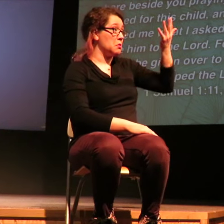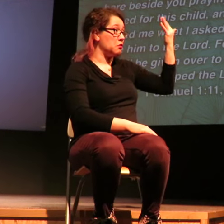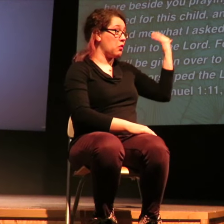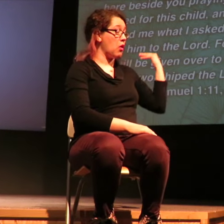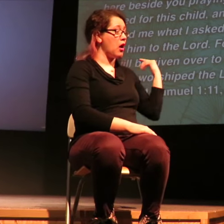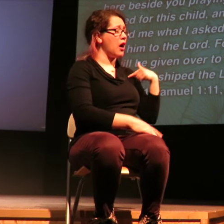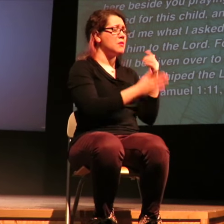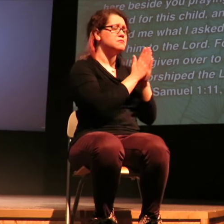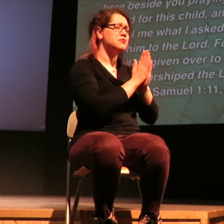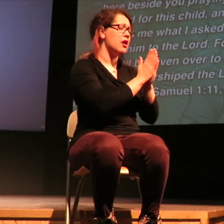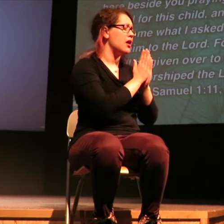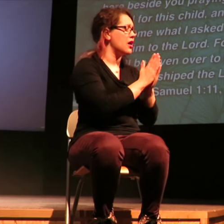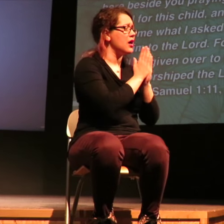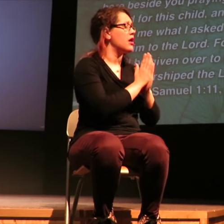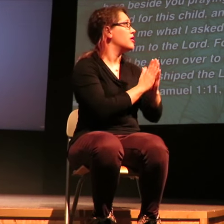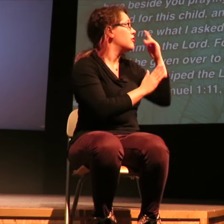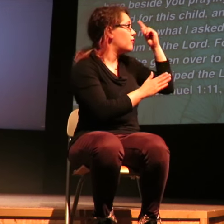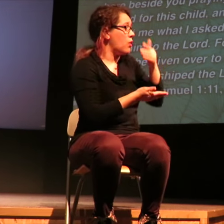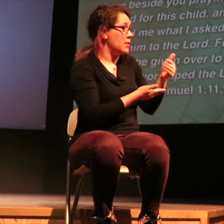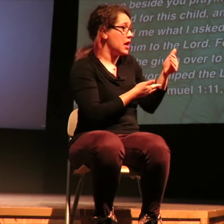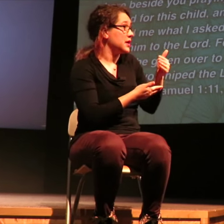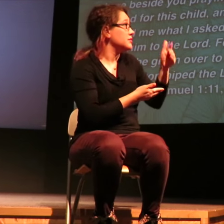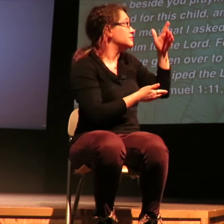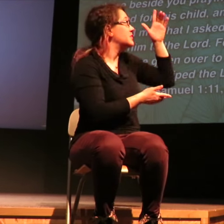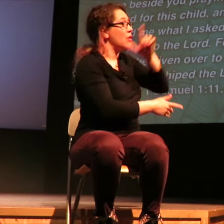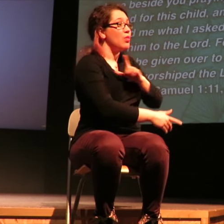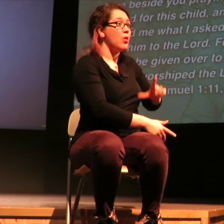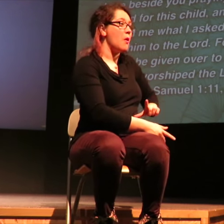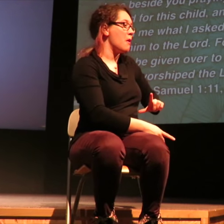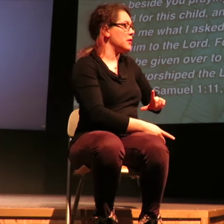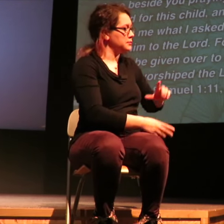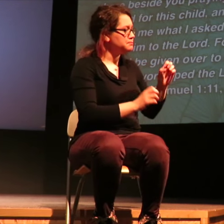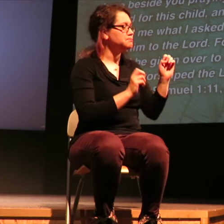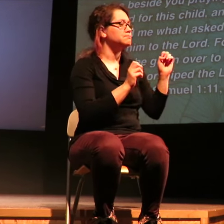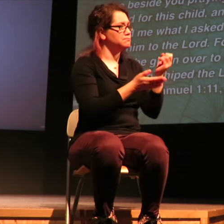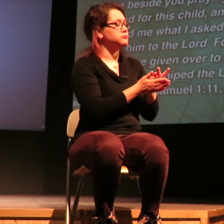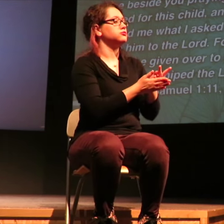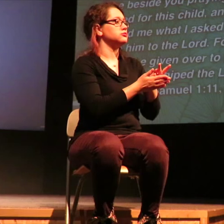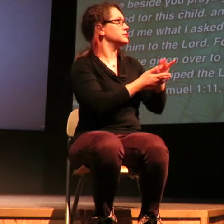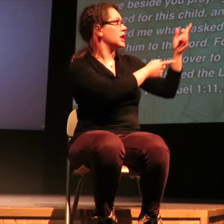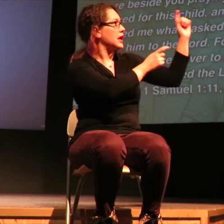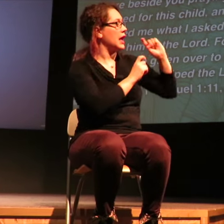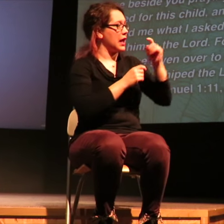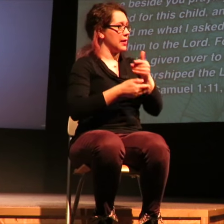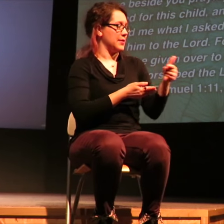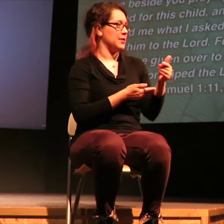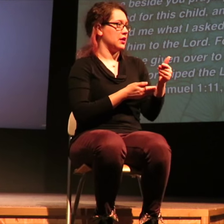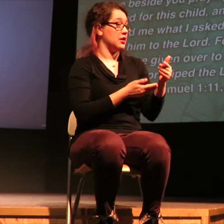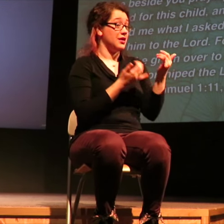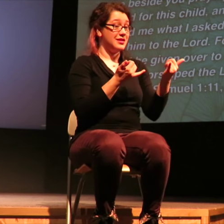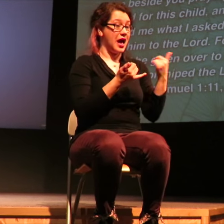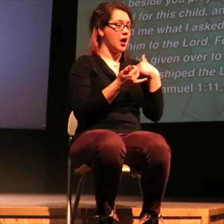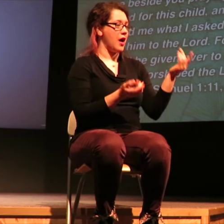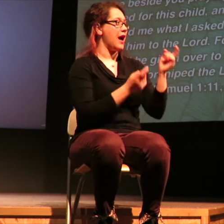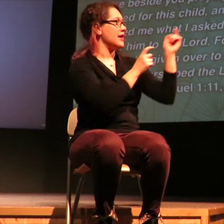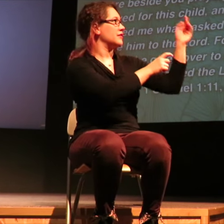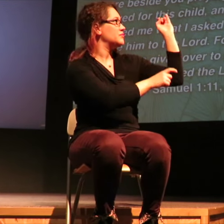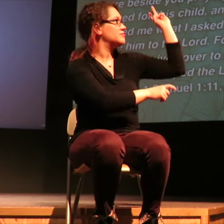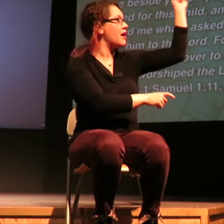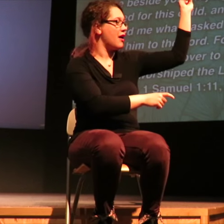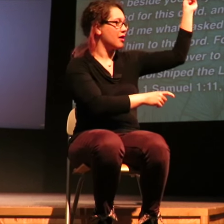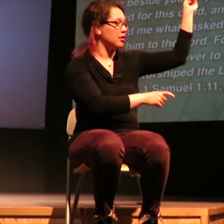beside you praying to the Lord. I prayed for this child, and the Lord has granted me what I asked of him. So now I give him to the Lord. For